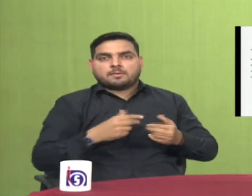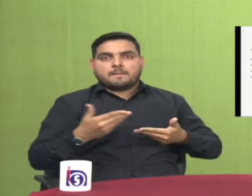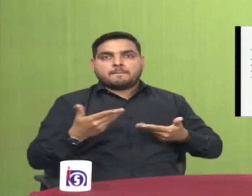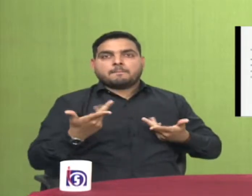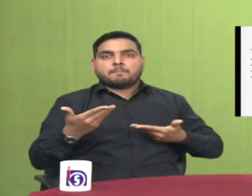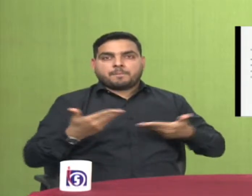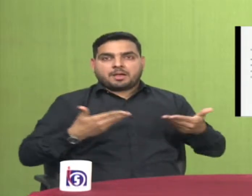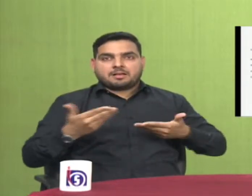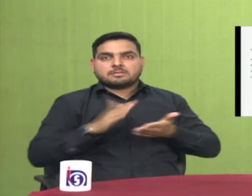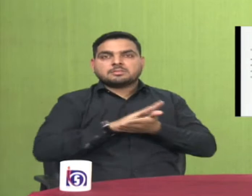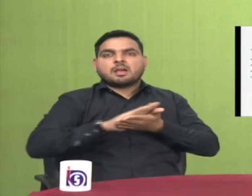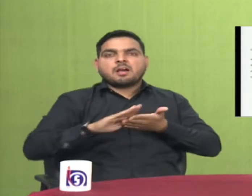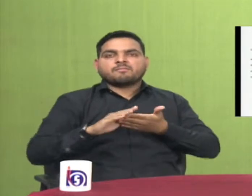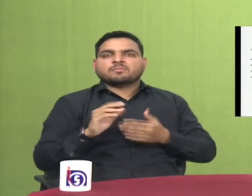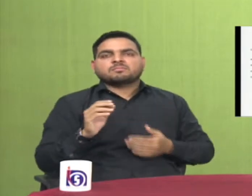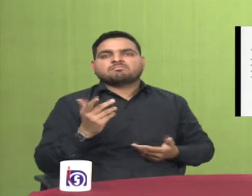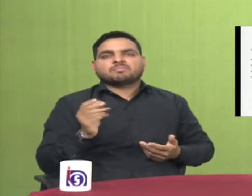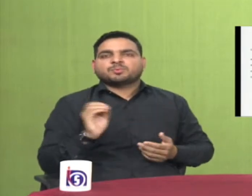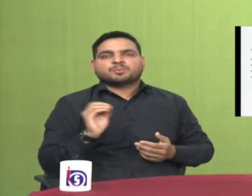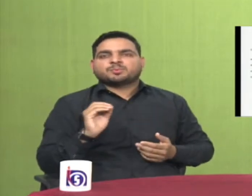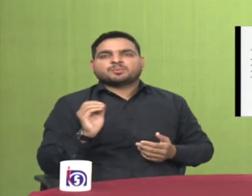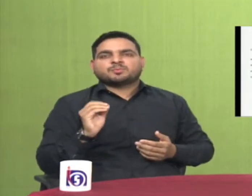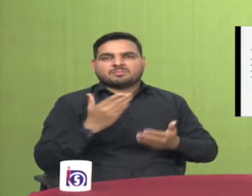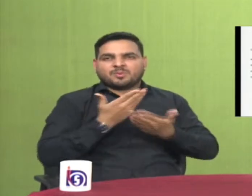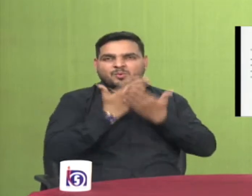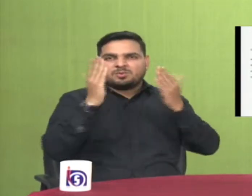What is behavioral problems?